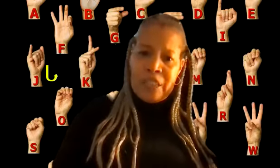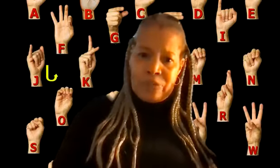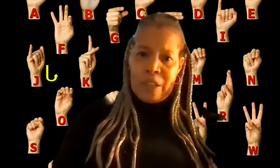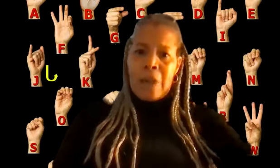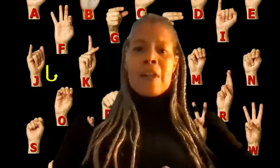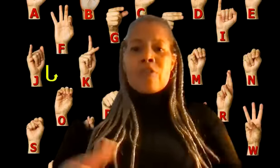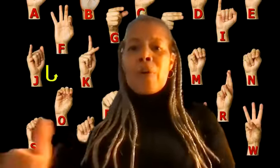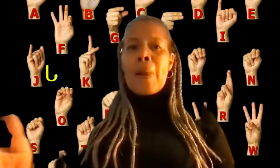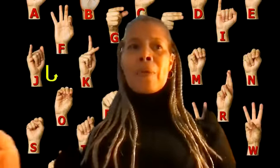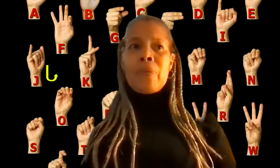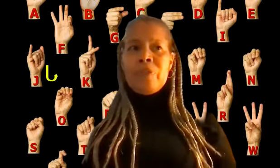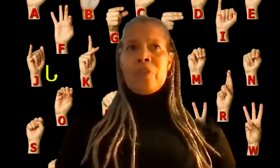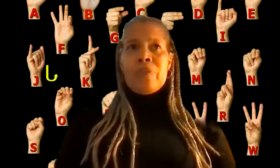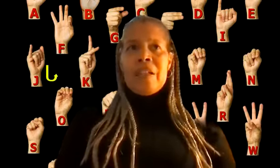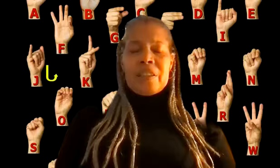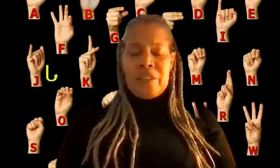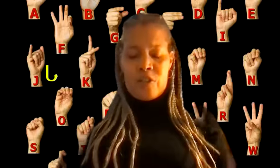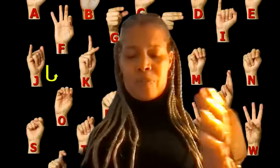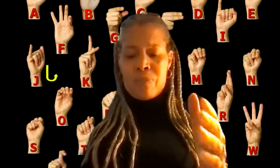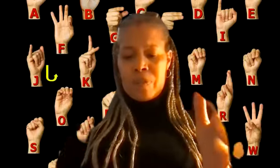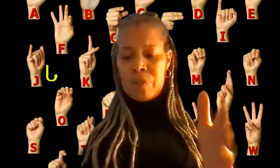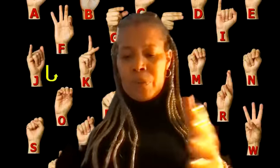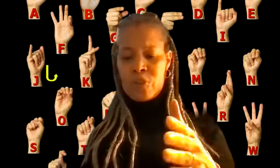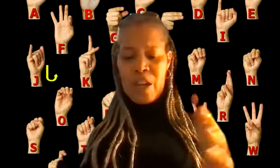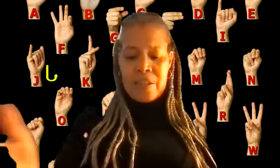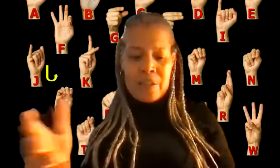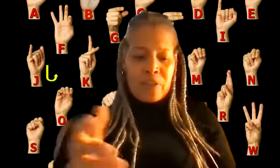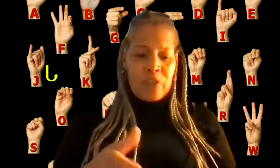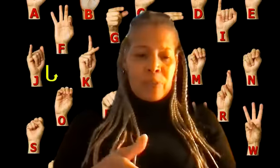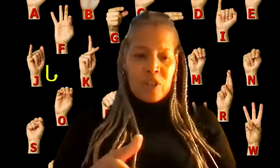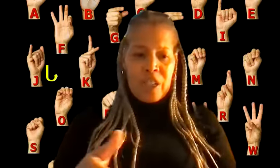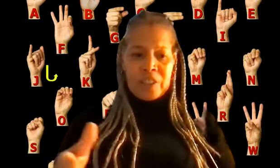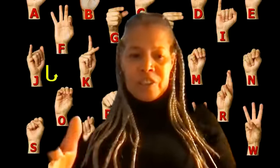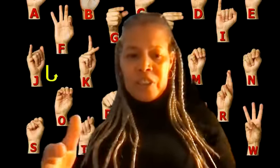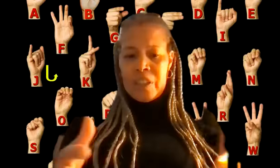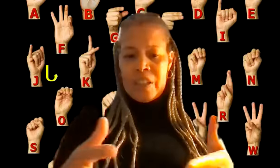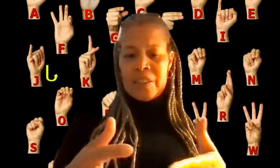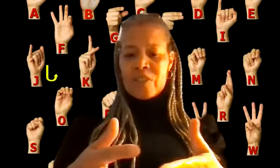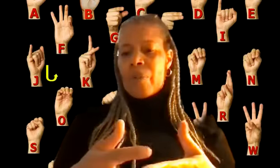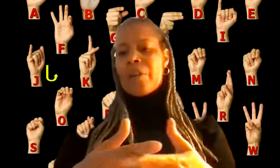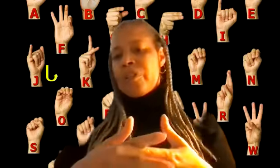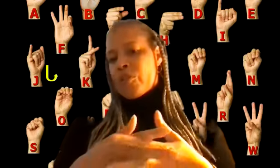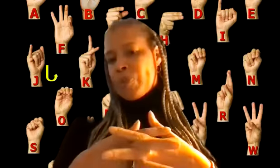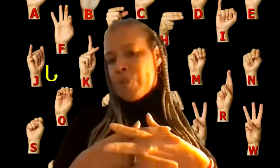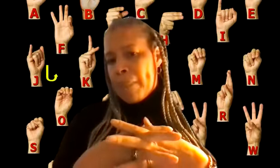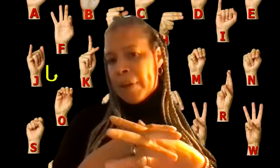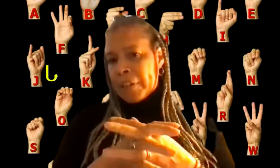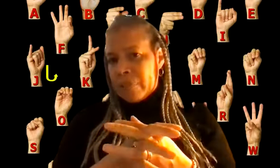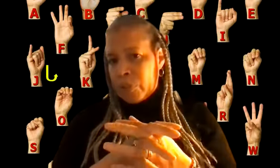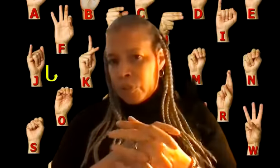life, right? So, you know, there's computer science and there's information technology. And I think somehow in there, there should be a marrying those